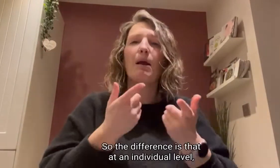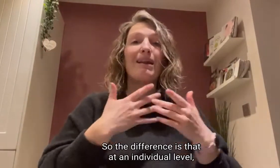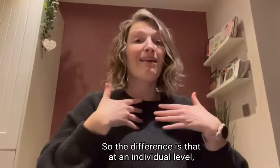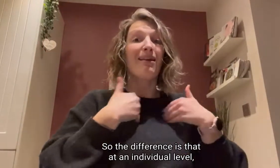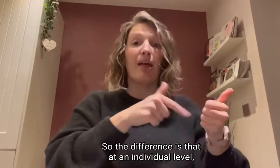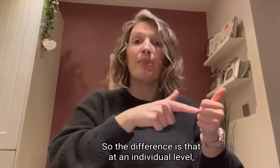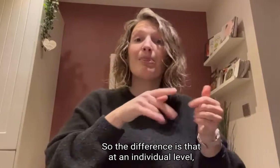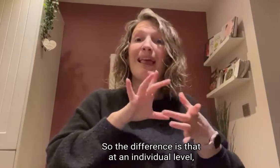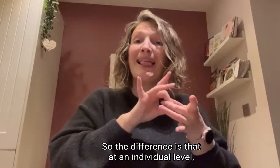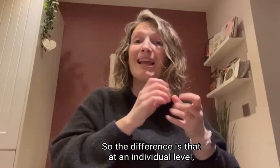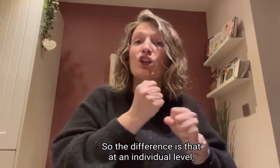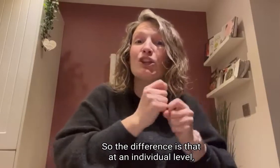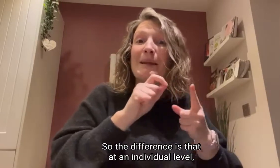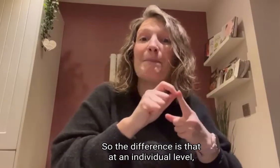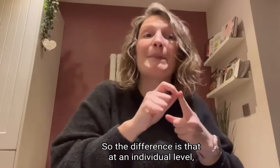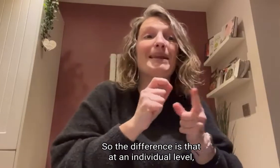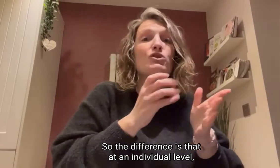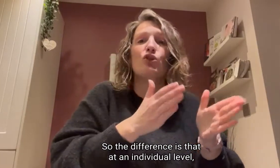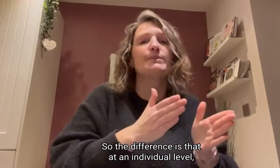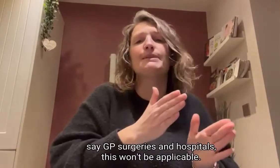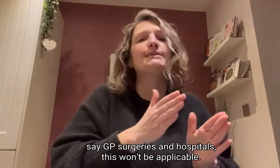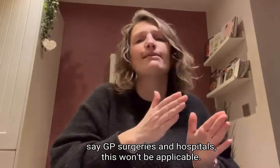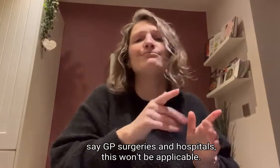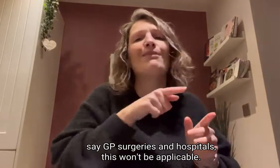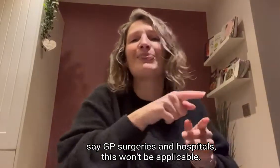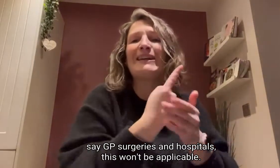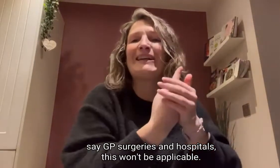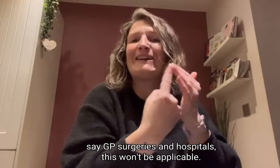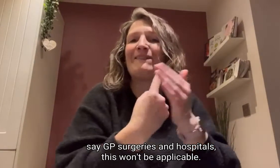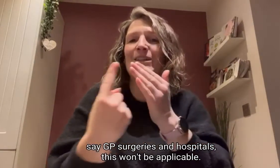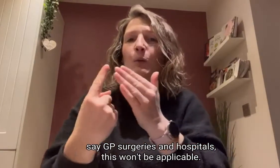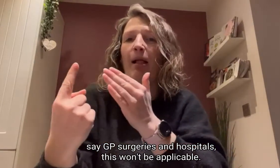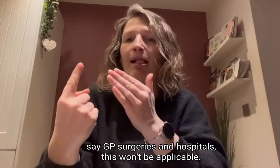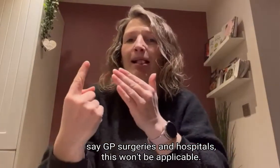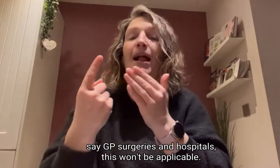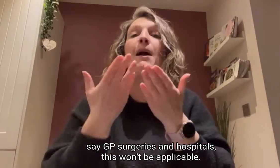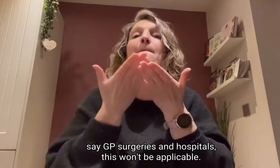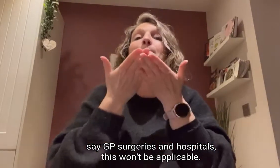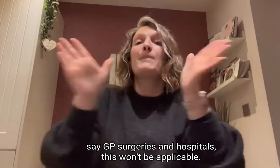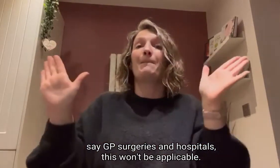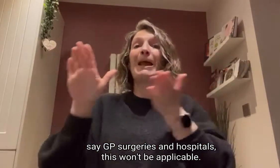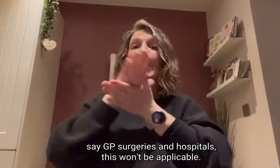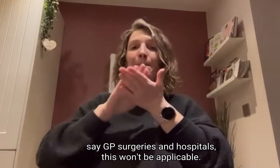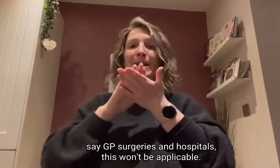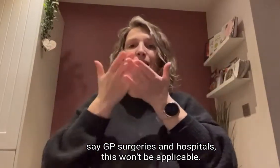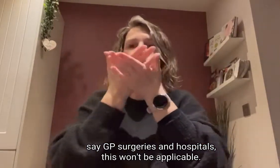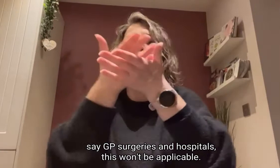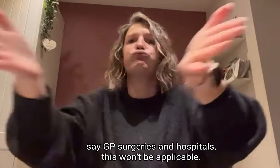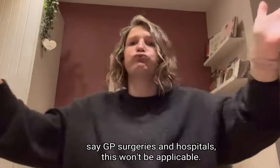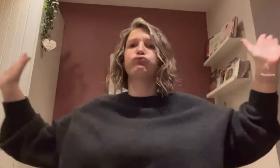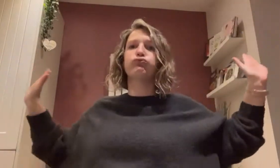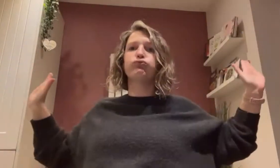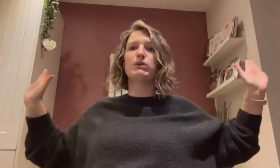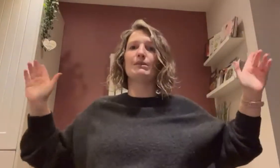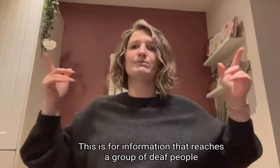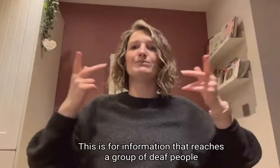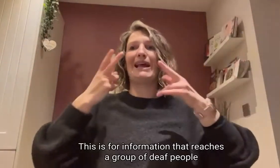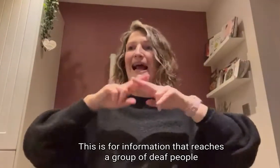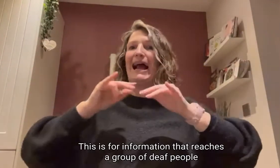the difference is that at an individual level, say GP surgeries and hospitals, this won't be applicable. This is for